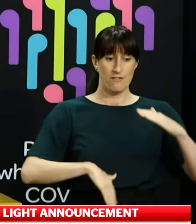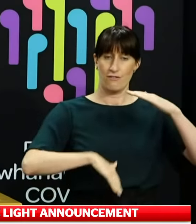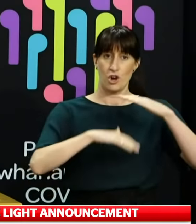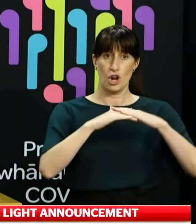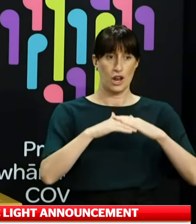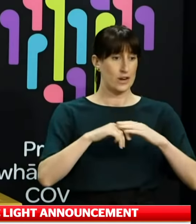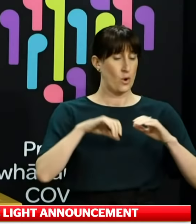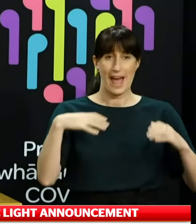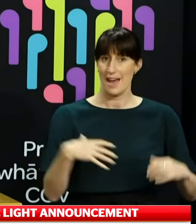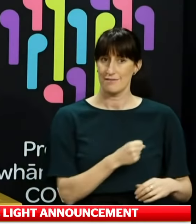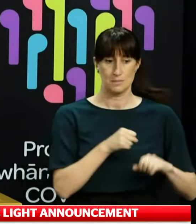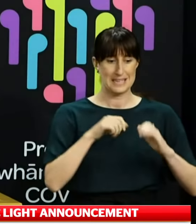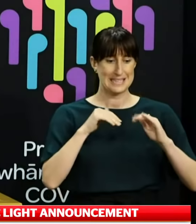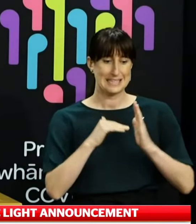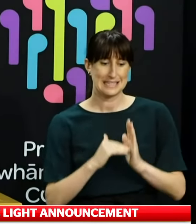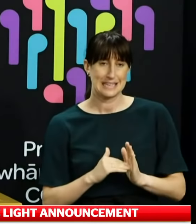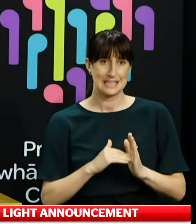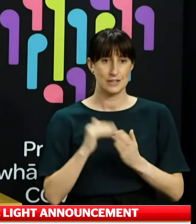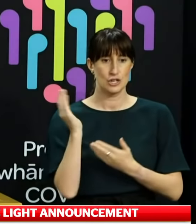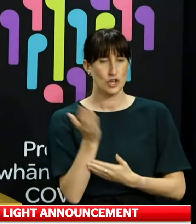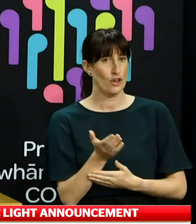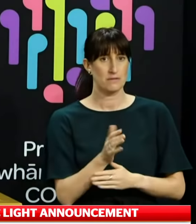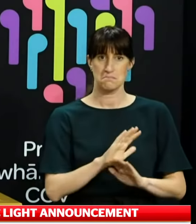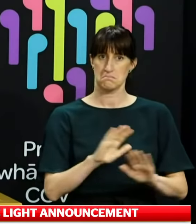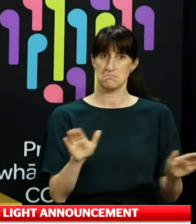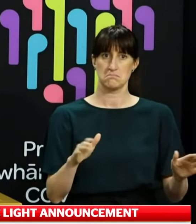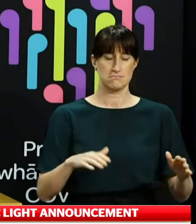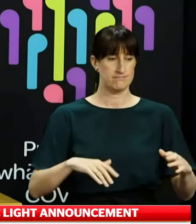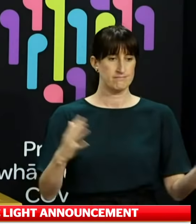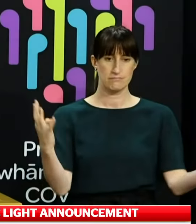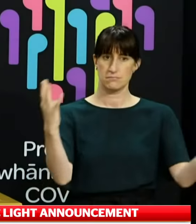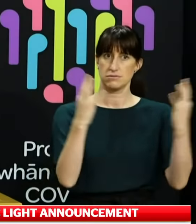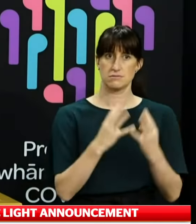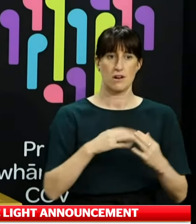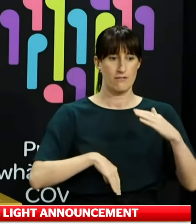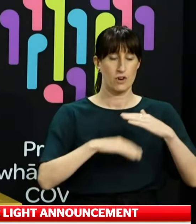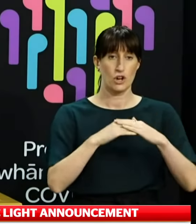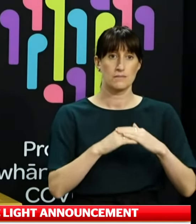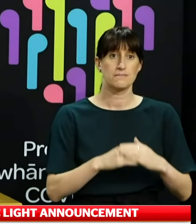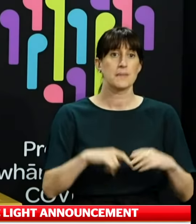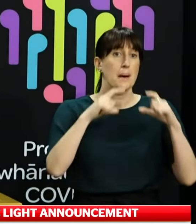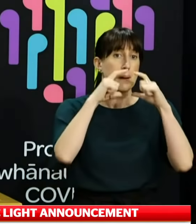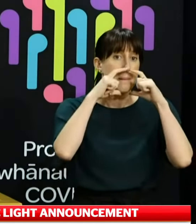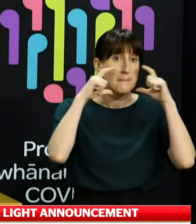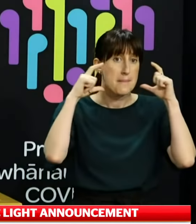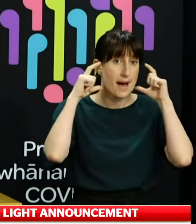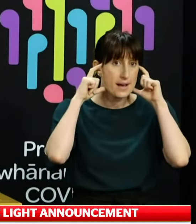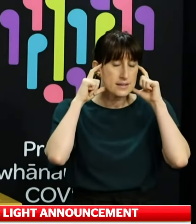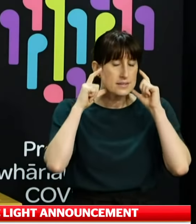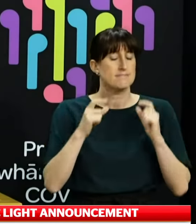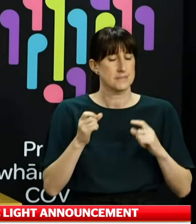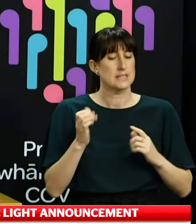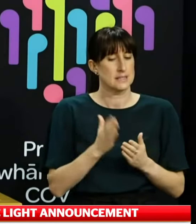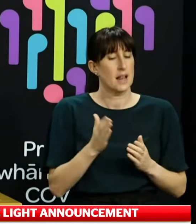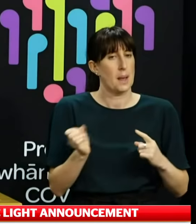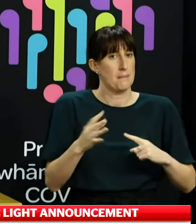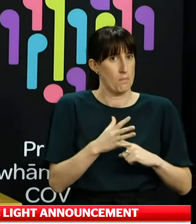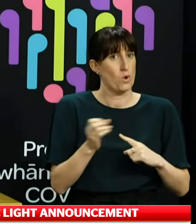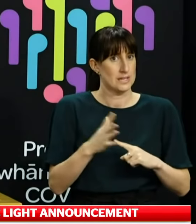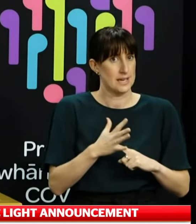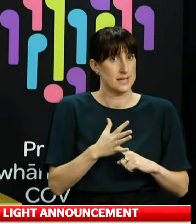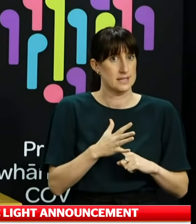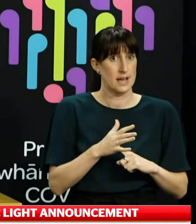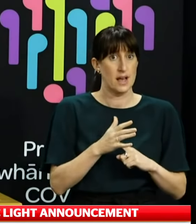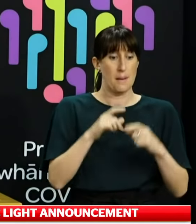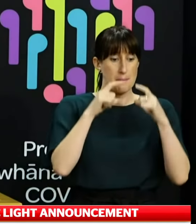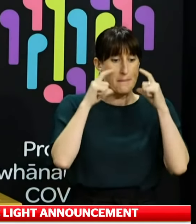remain an important protection against COVID-19. Research shows that they can reduce transmission by up to 50%.